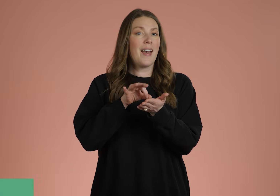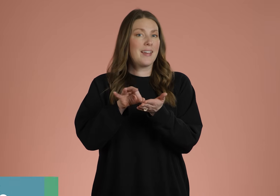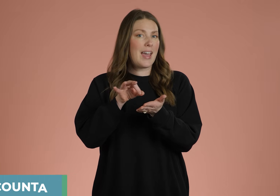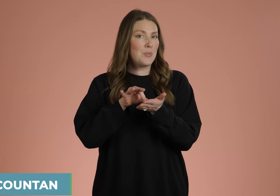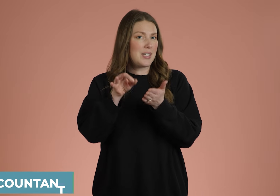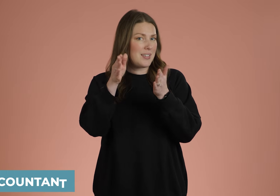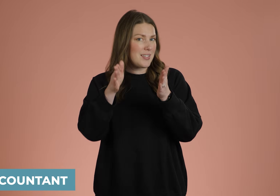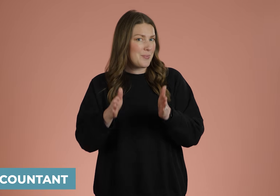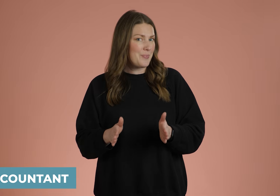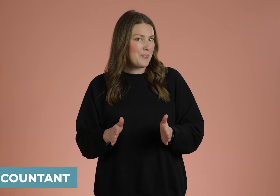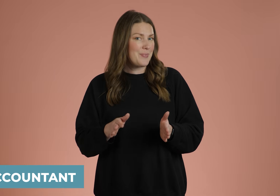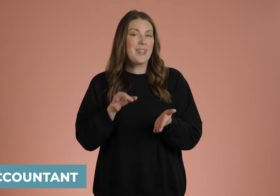Accountant.